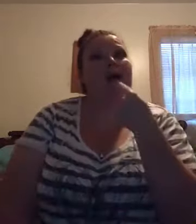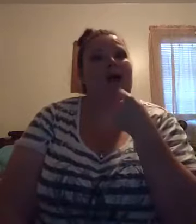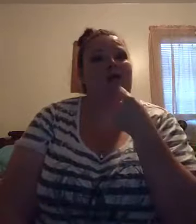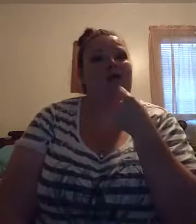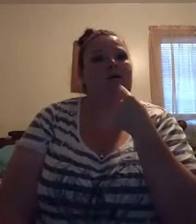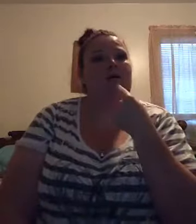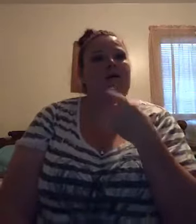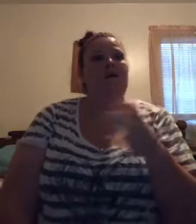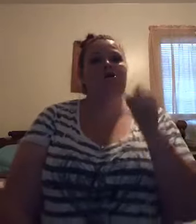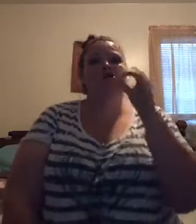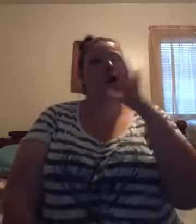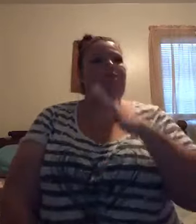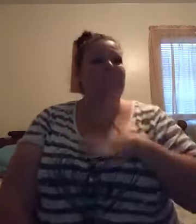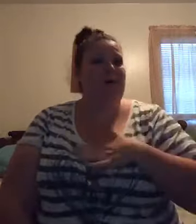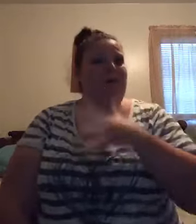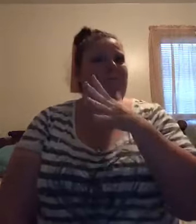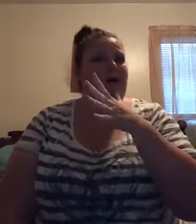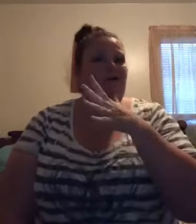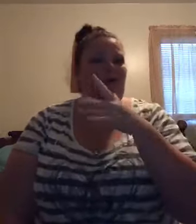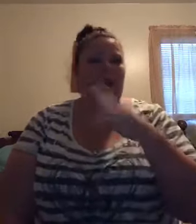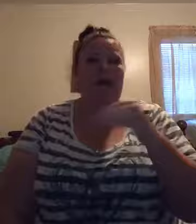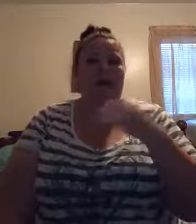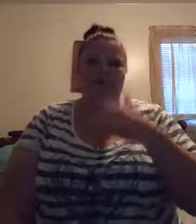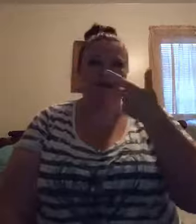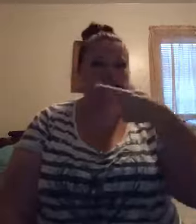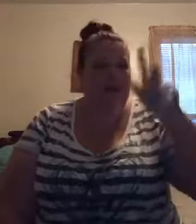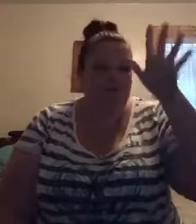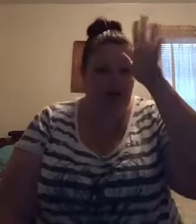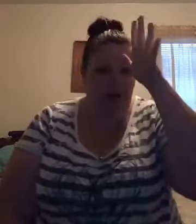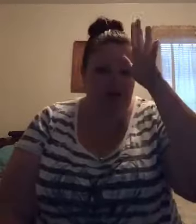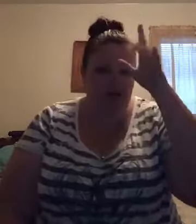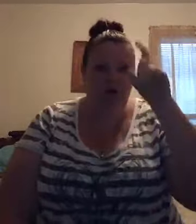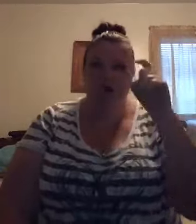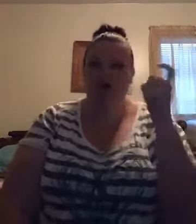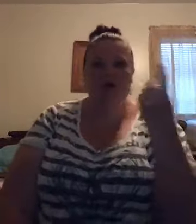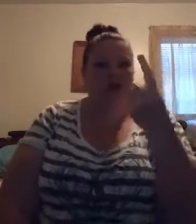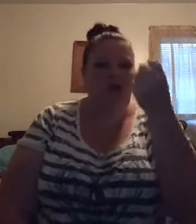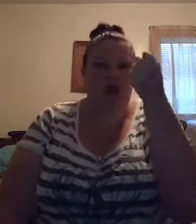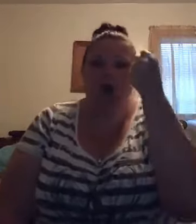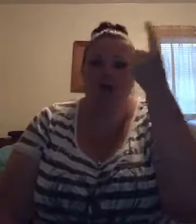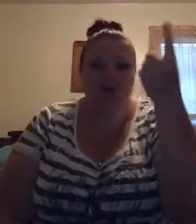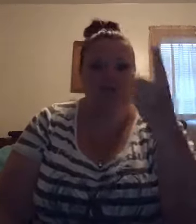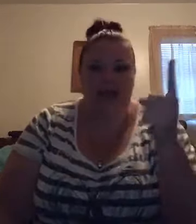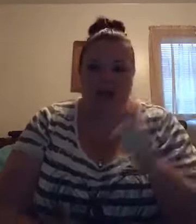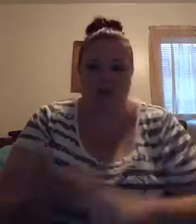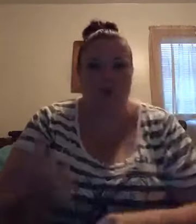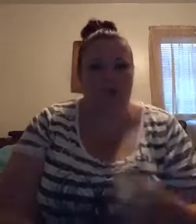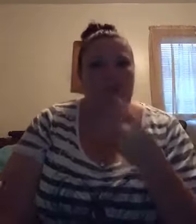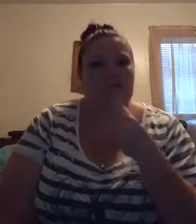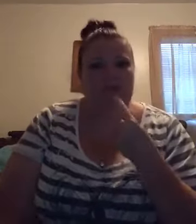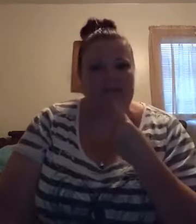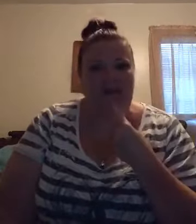mouth, so that my mother and my stepfather could not understand what she was saying.